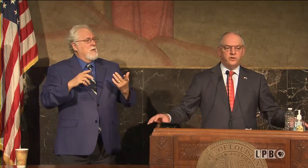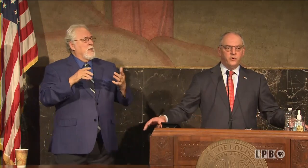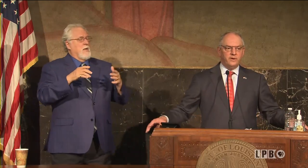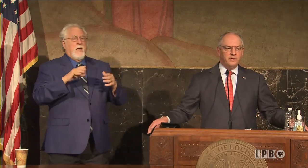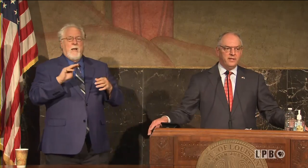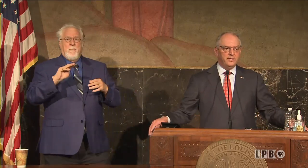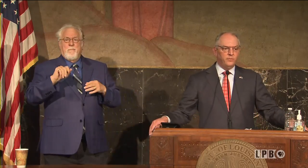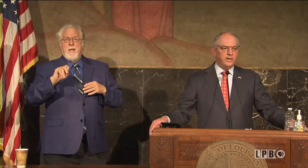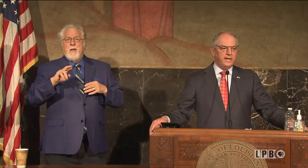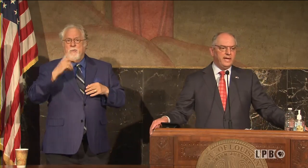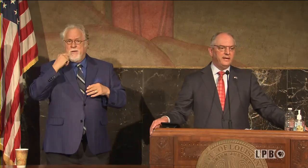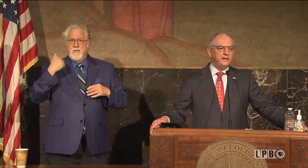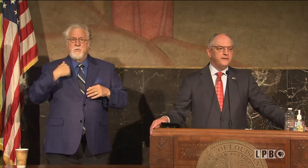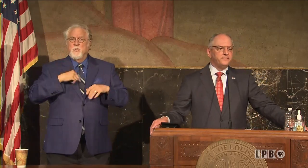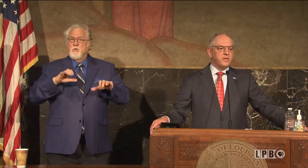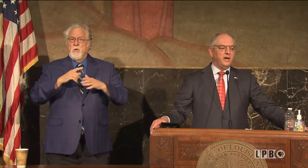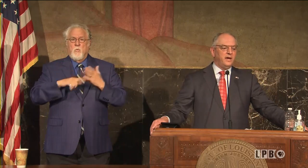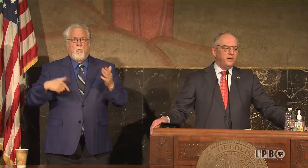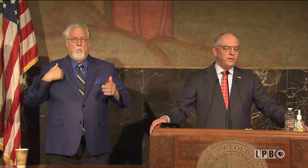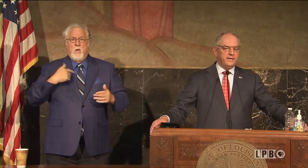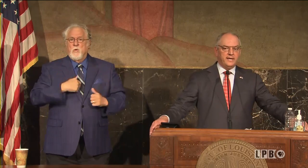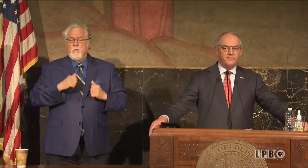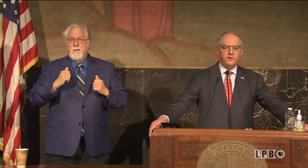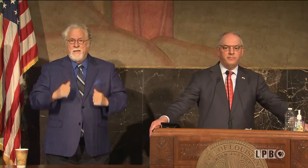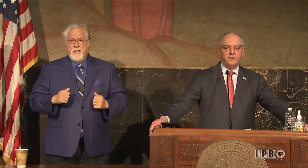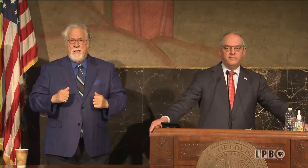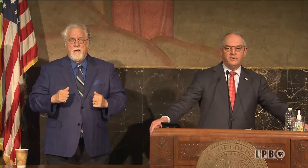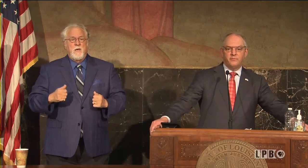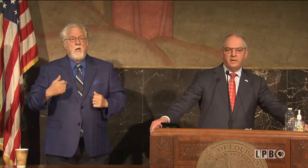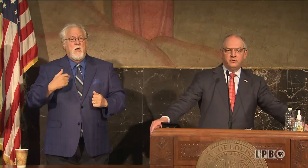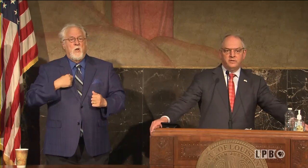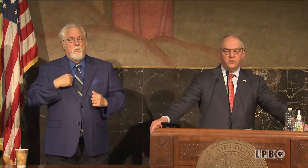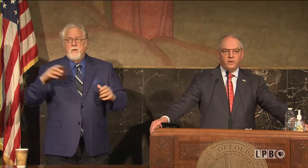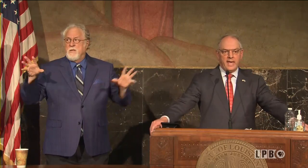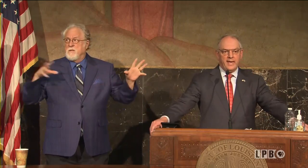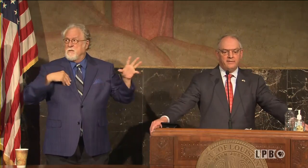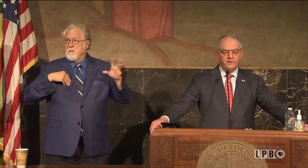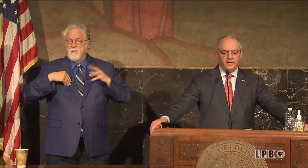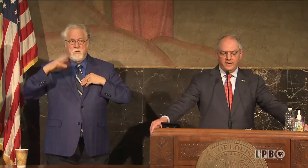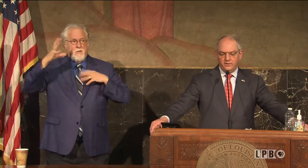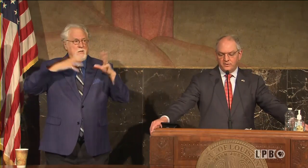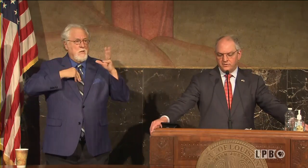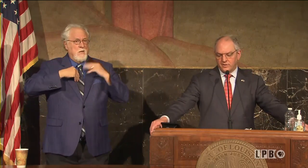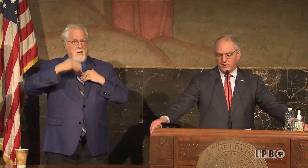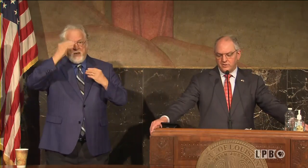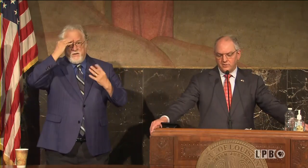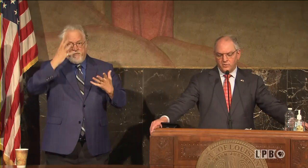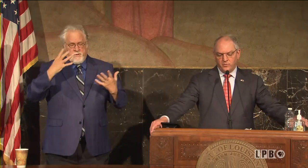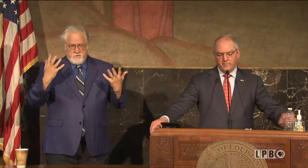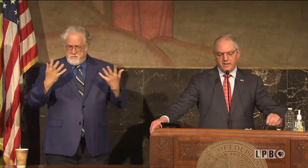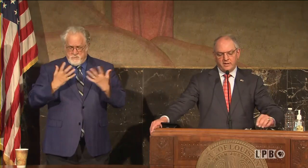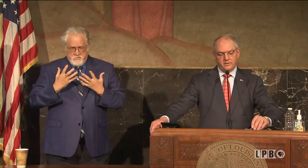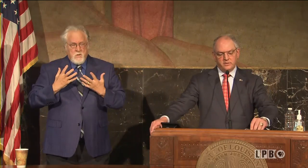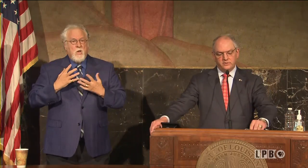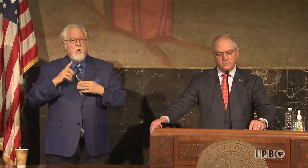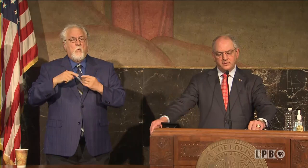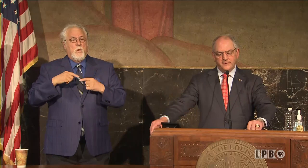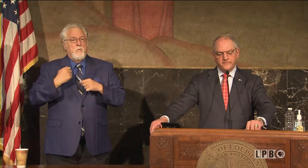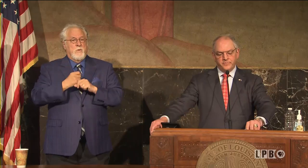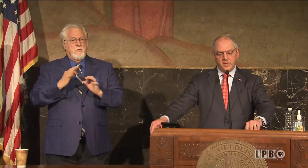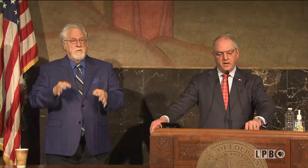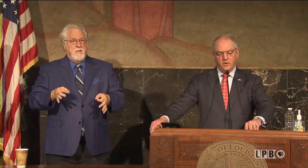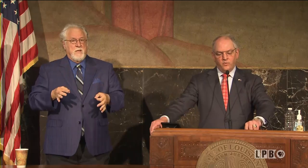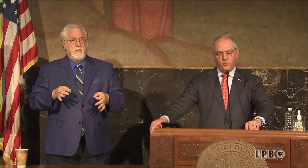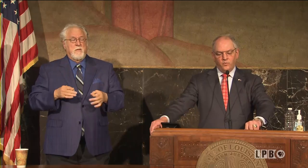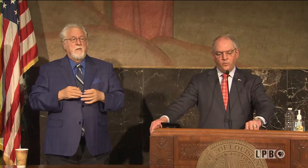we're doing everything that we can, and we take every bit of information that we have into consideration when we make our decisions.